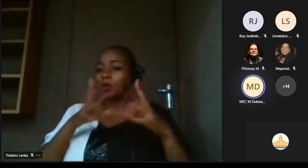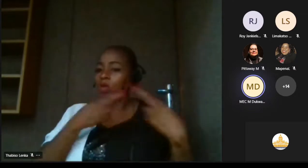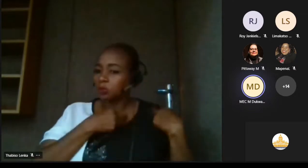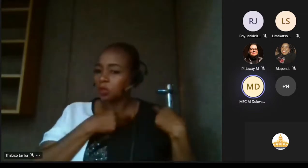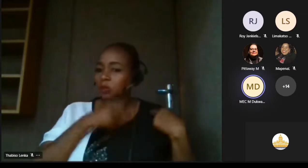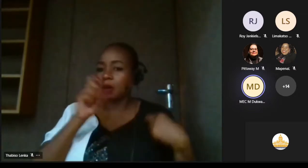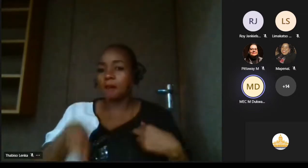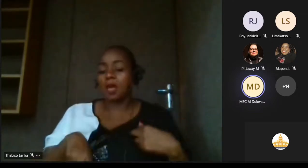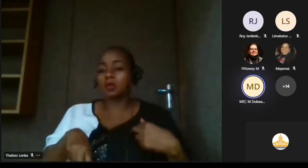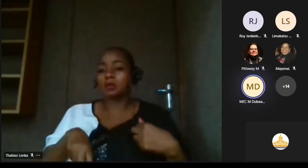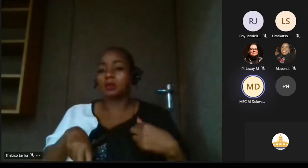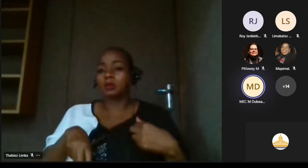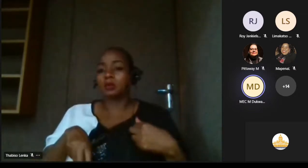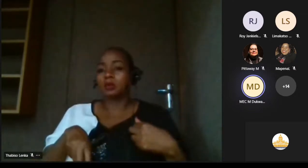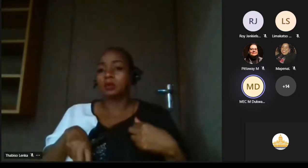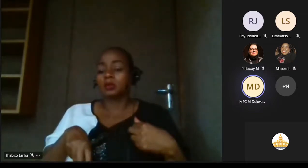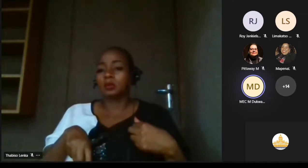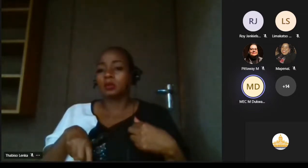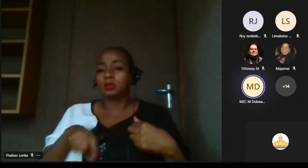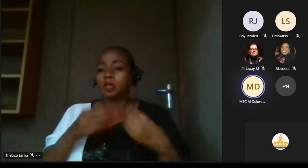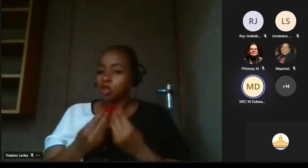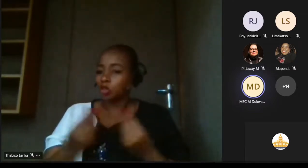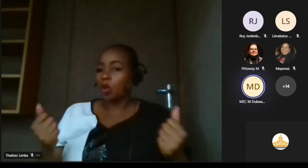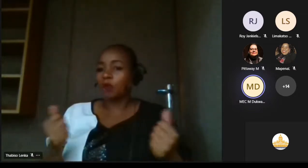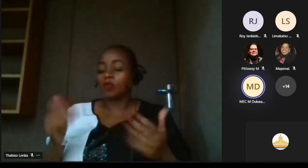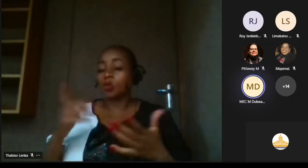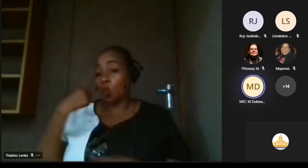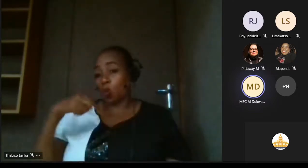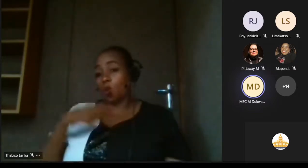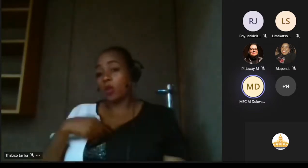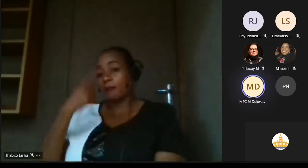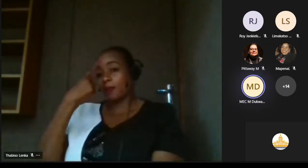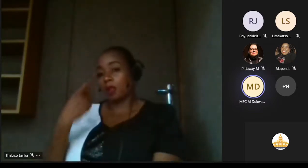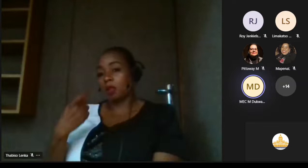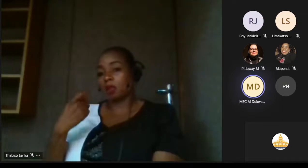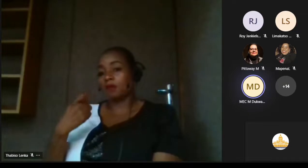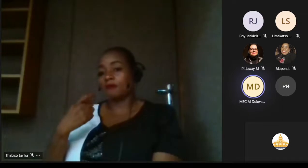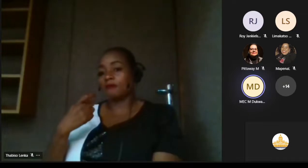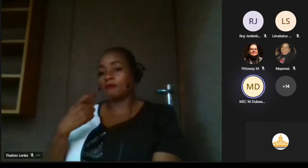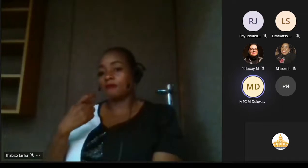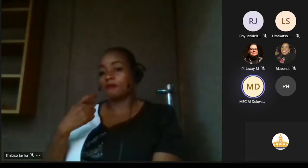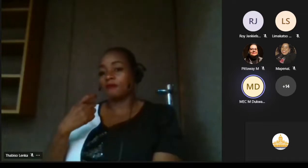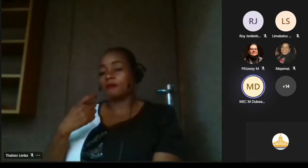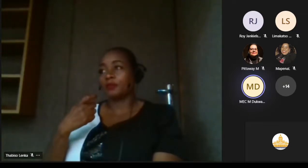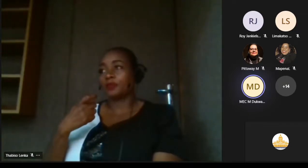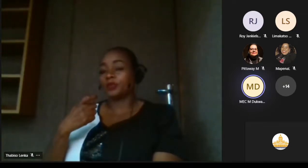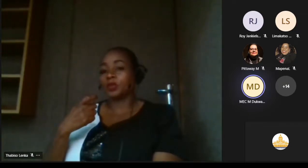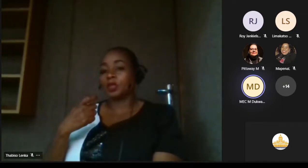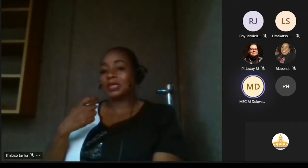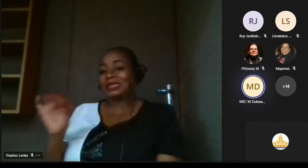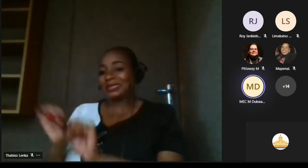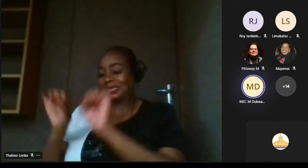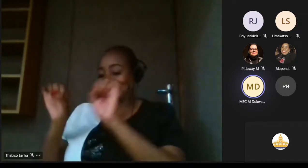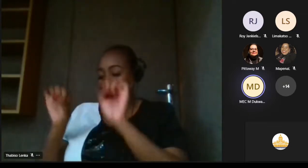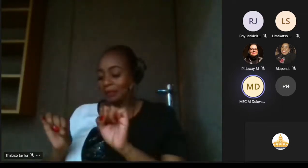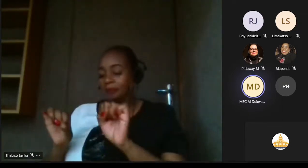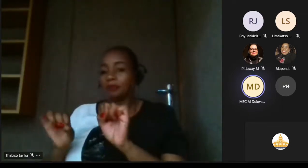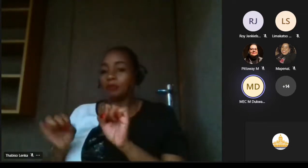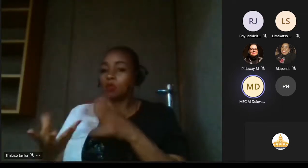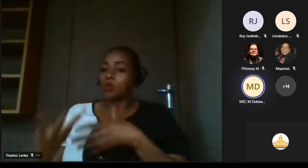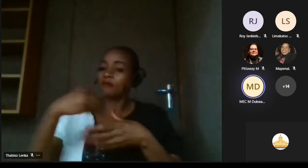our municipalities. And we believe that we require a resilient system consisting of political